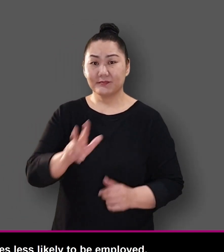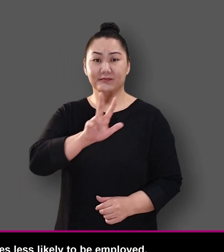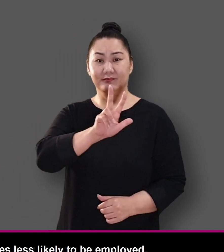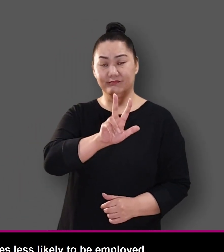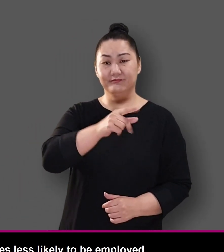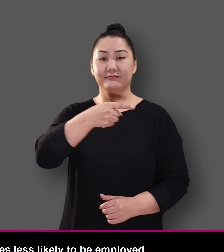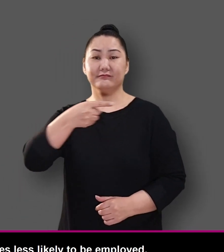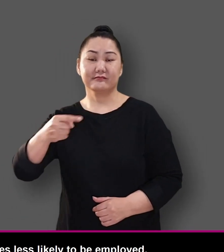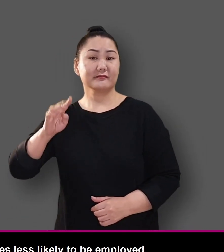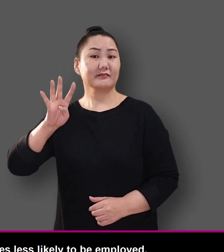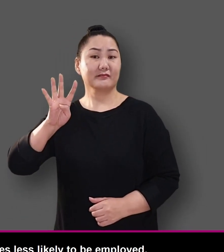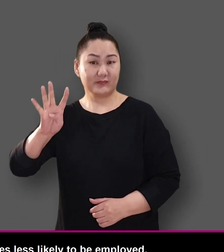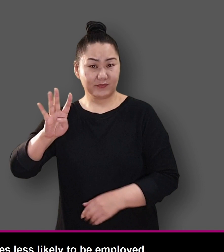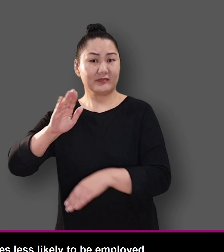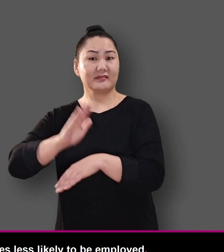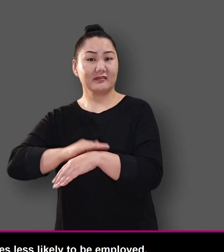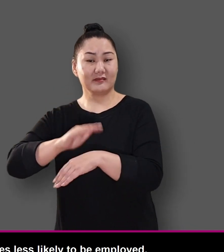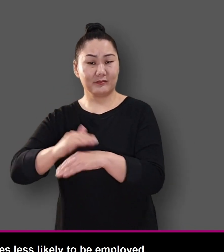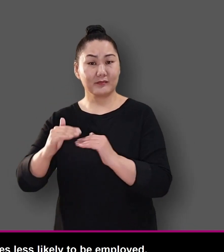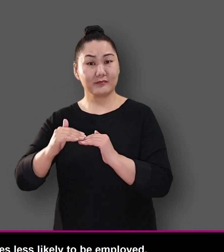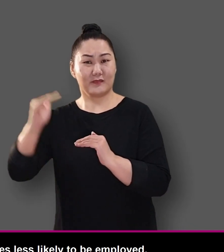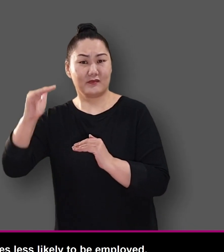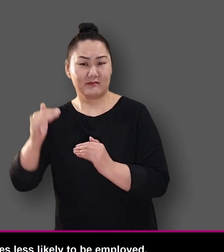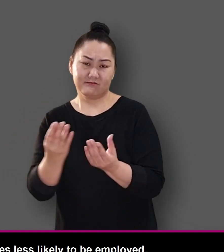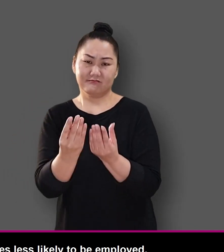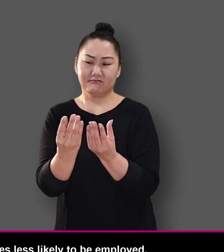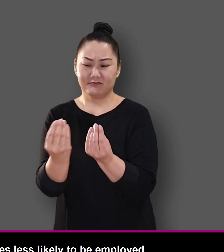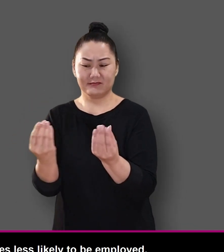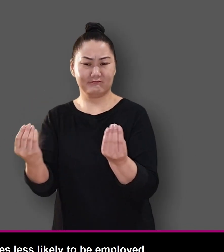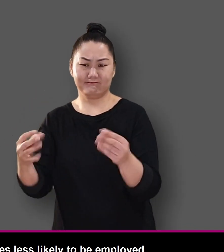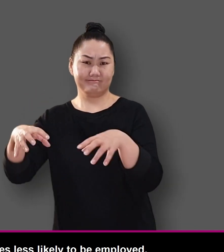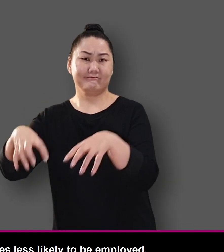can be 3 to 4 times less likely to be employed